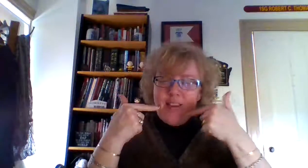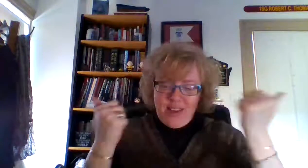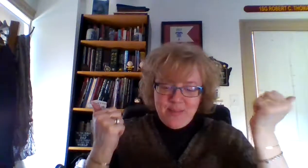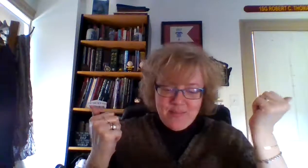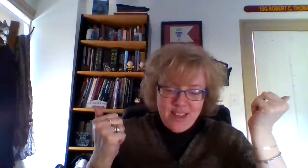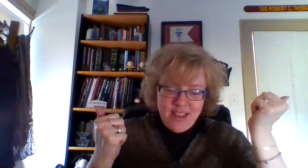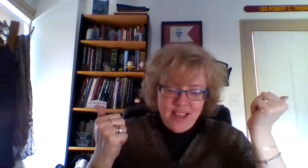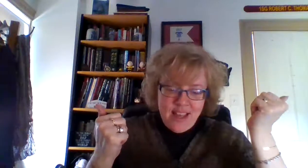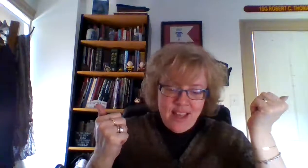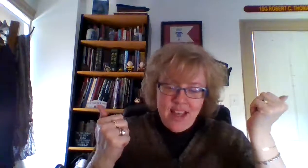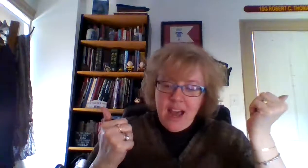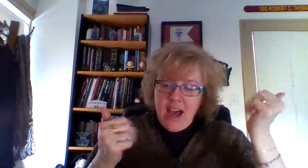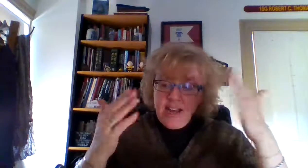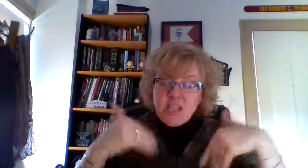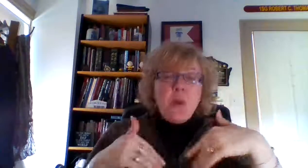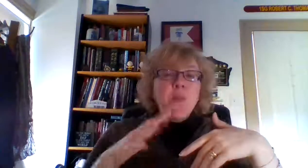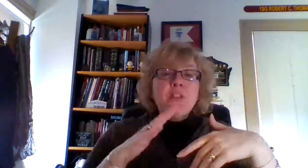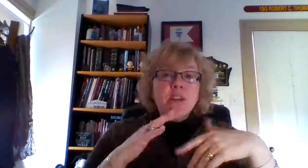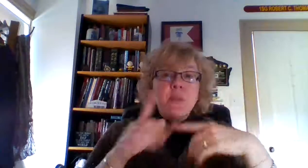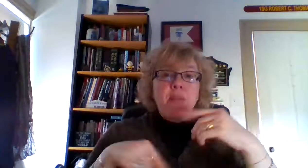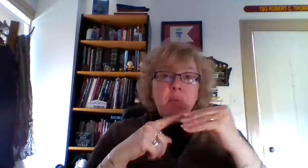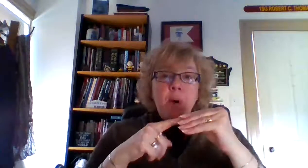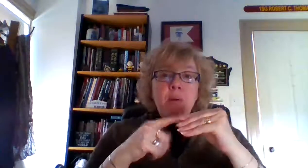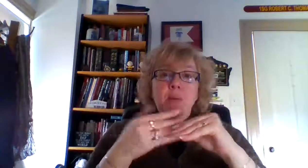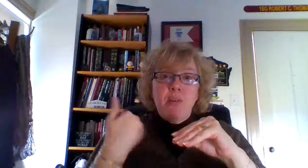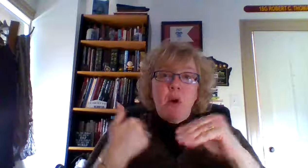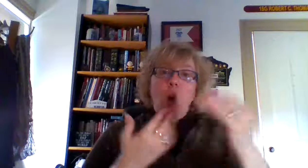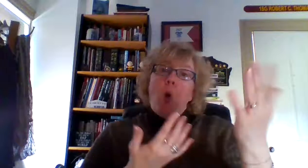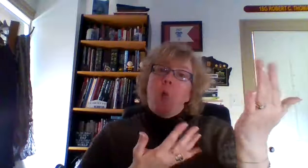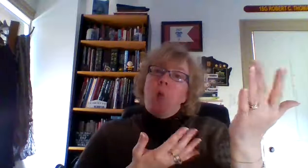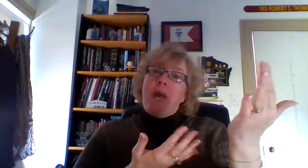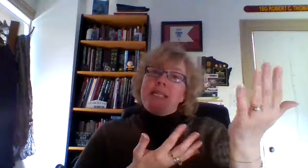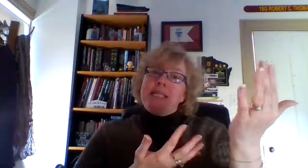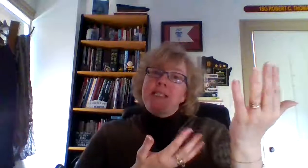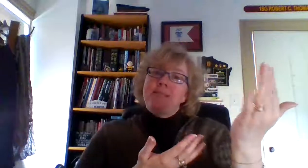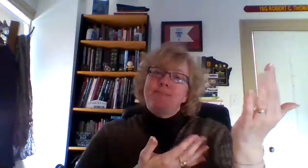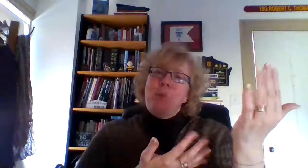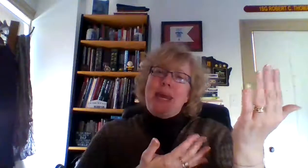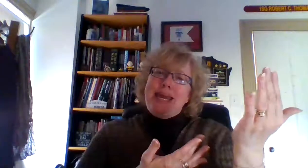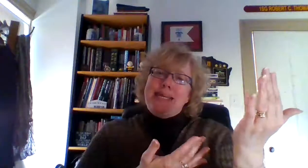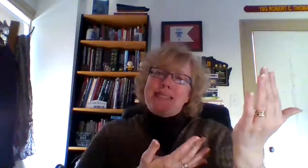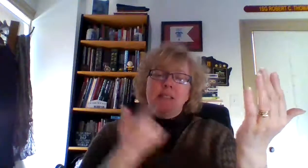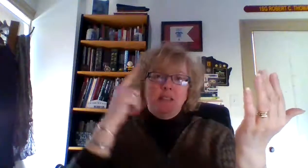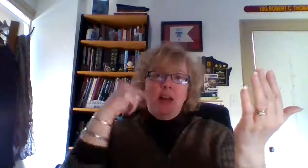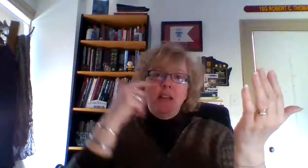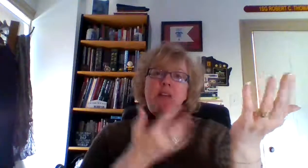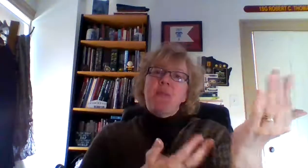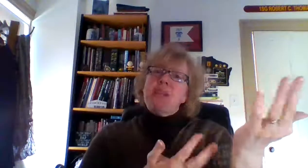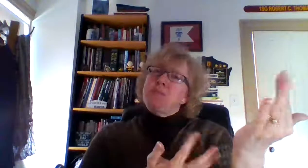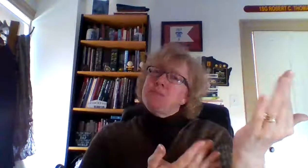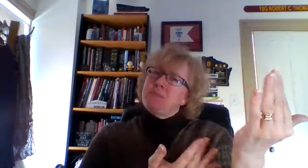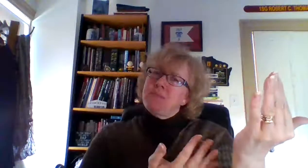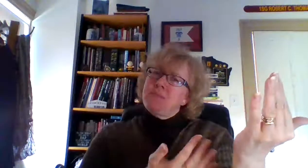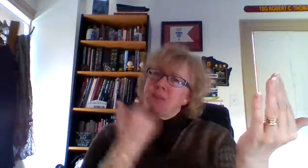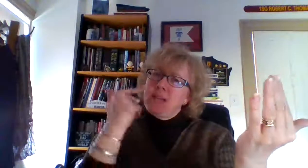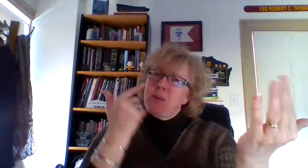laughing. Next one, we've talked about this one before. Wait. Wait. Gotta love that face. A little bit,